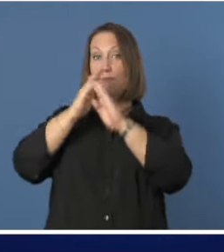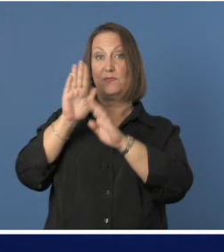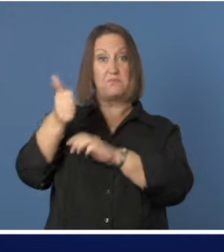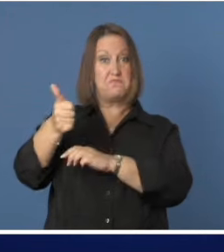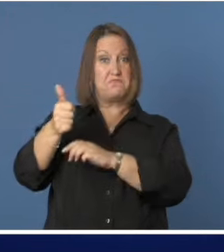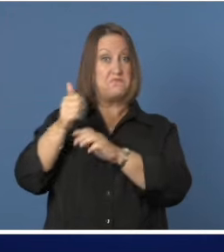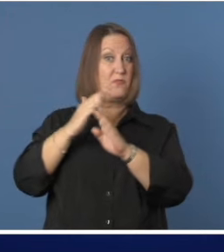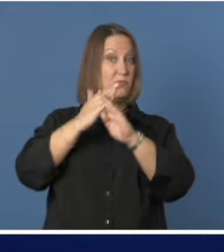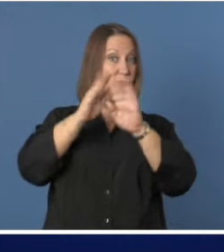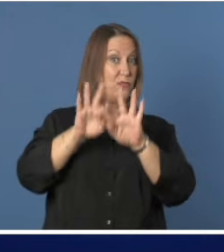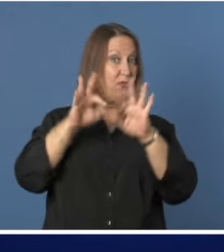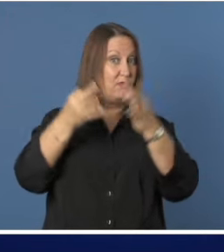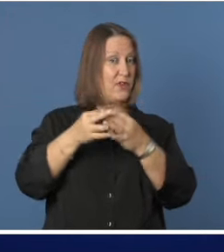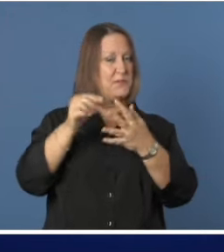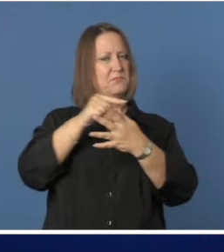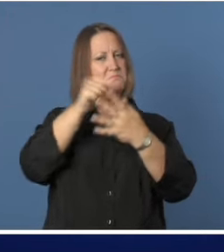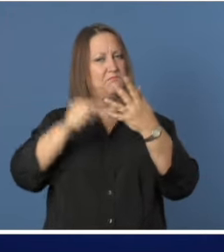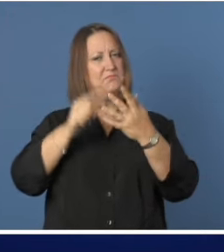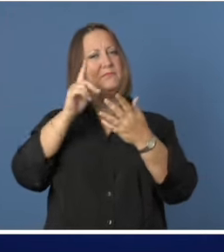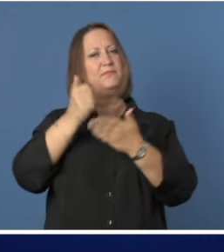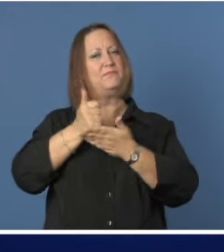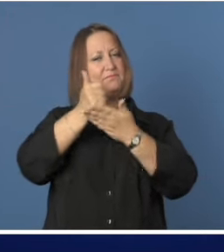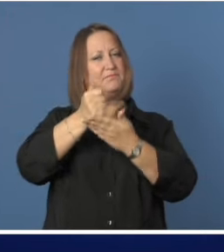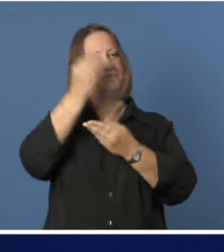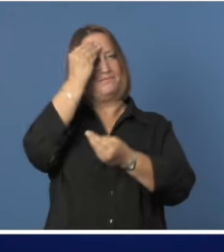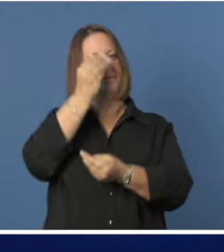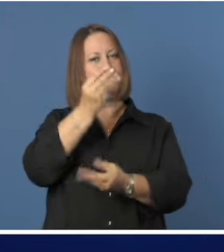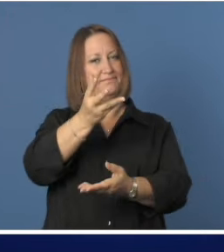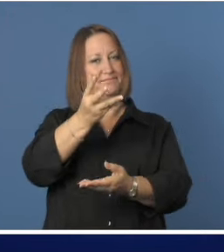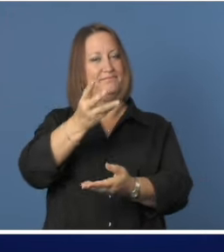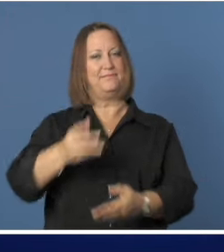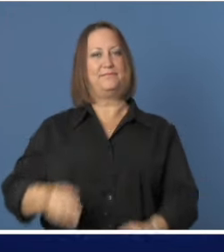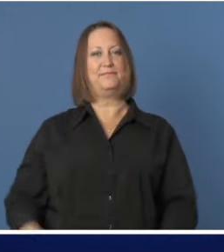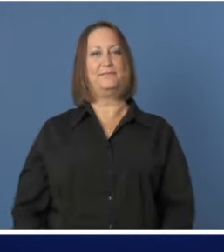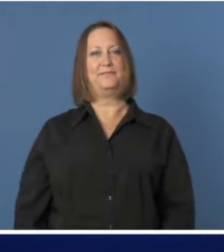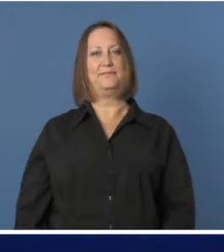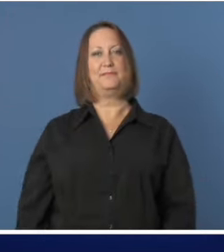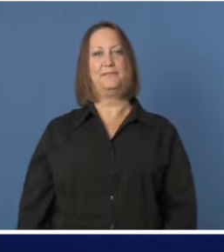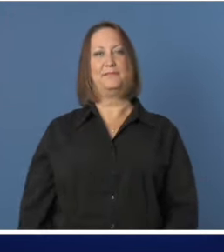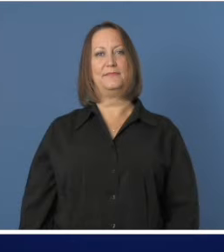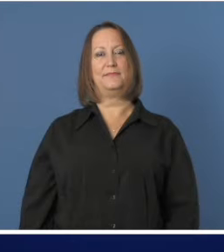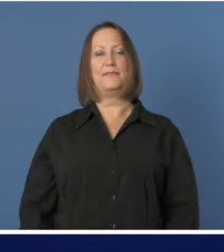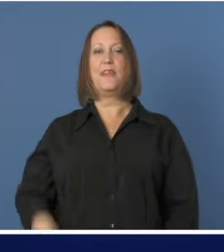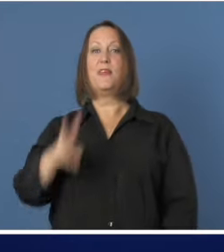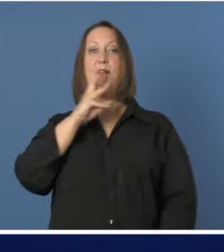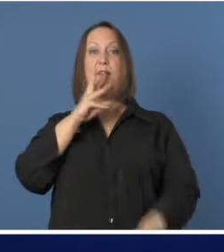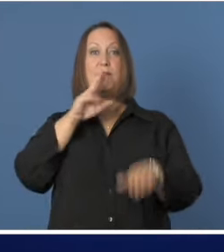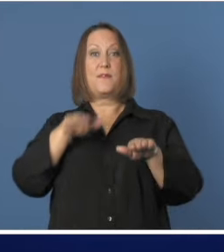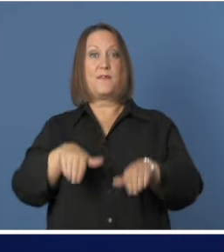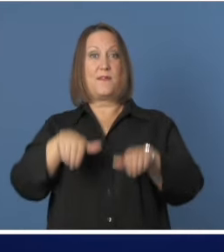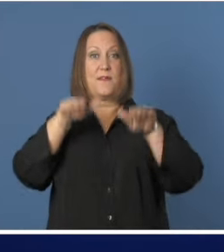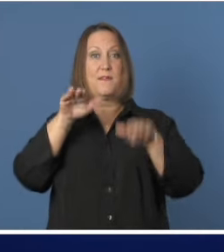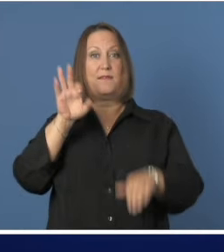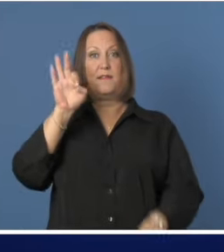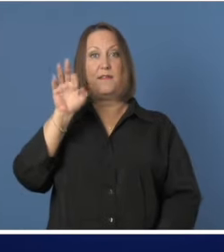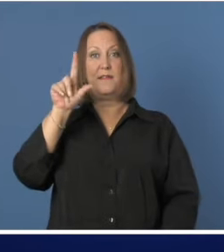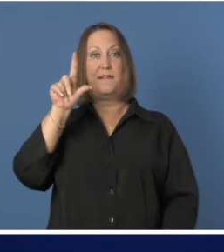Take these steps to protect yourself and family in severe weather. Flooding.